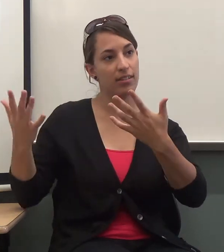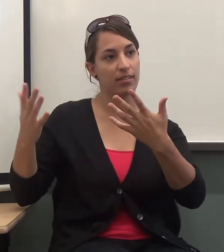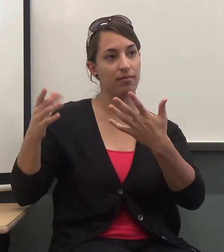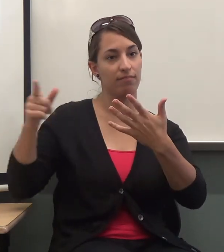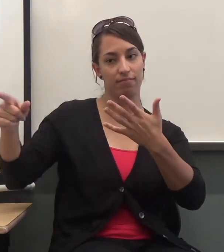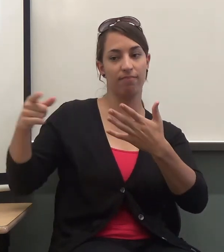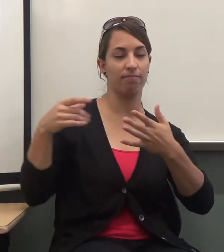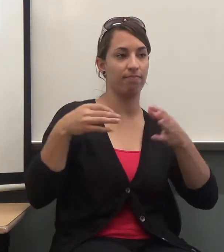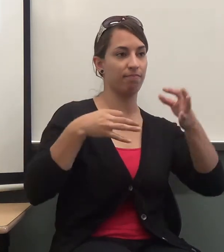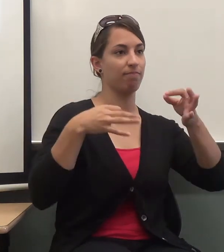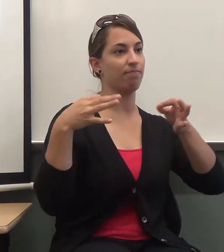experience,